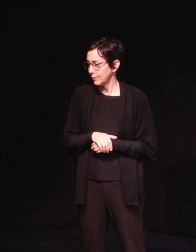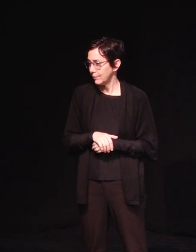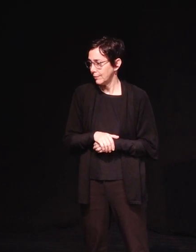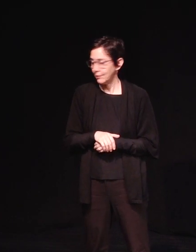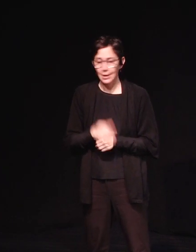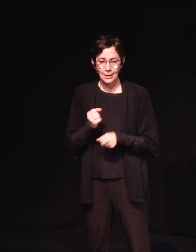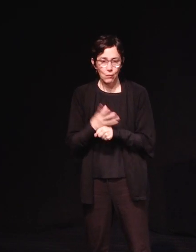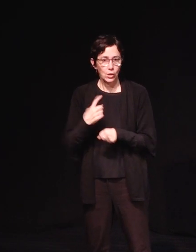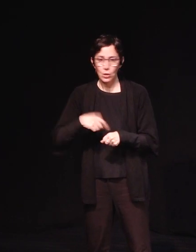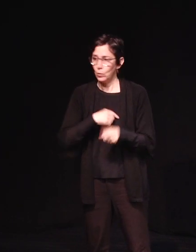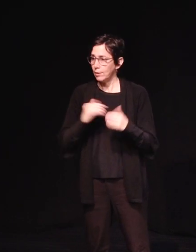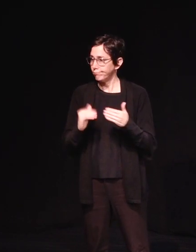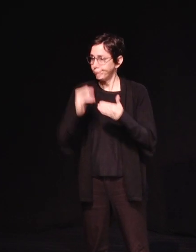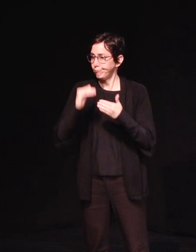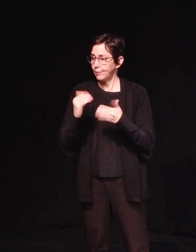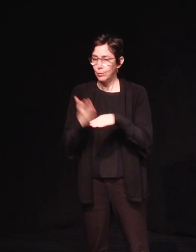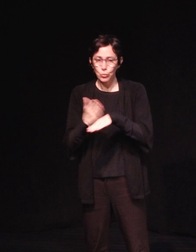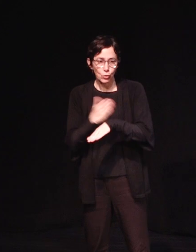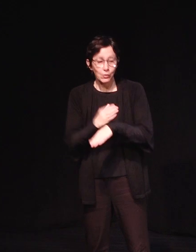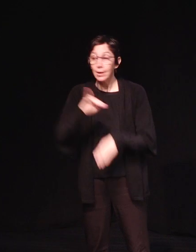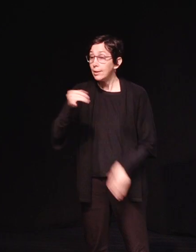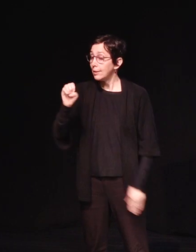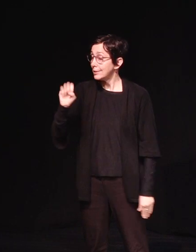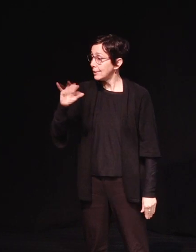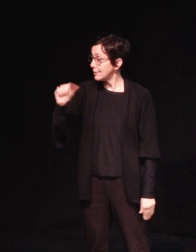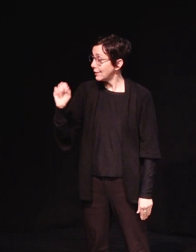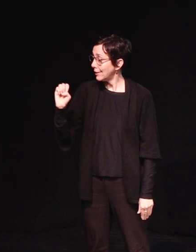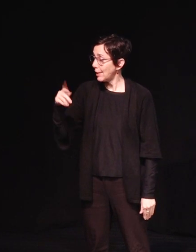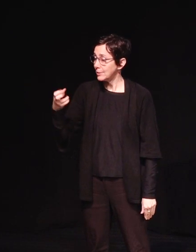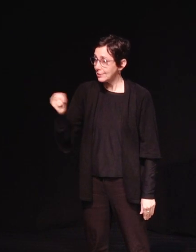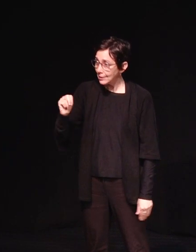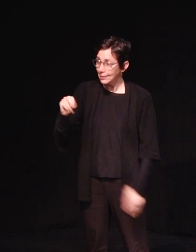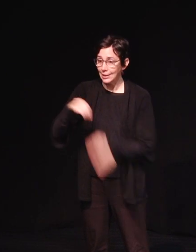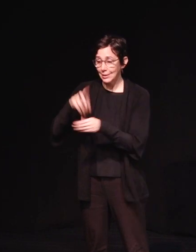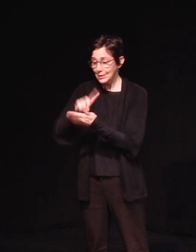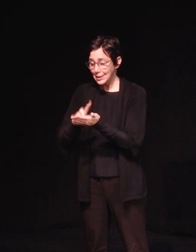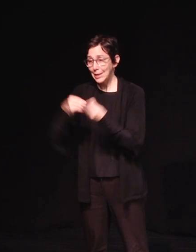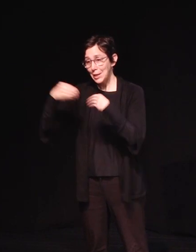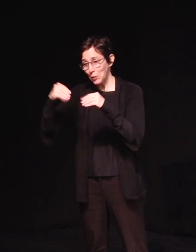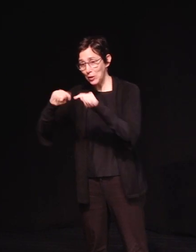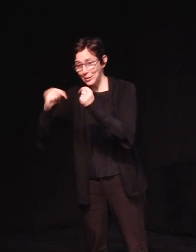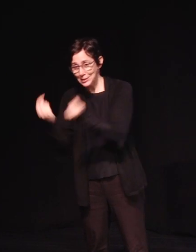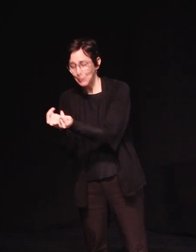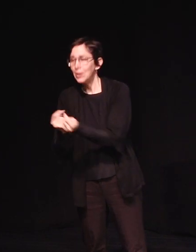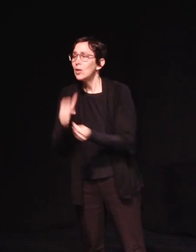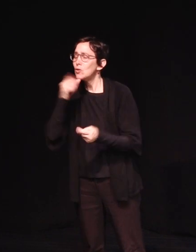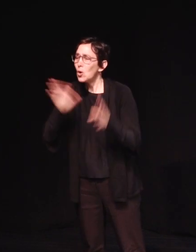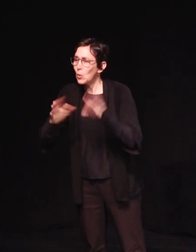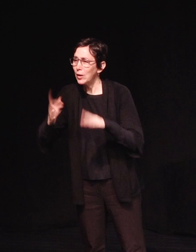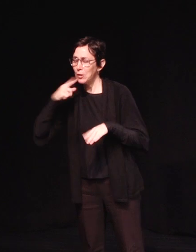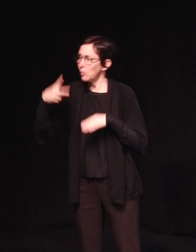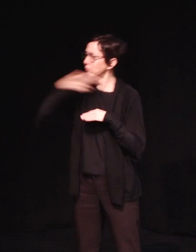thank you, Jessica Epstein and the design and marketing team that make this happen. Don't worry, the orchestra will start playing soon.